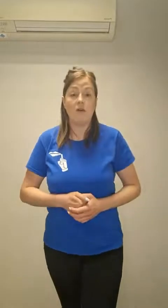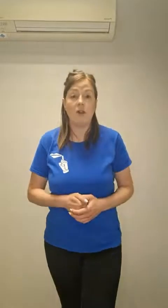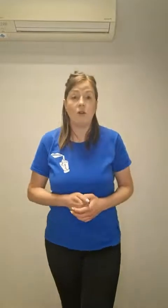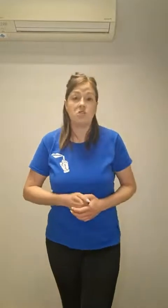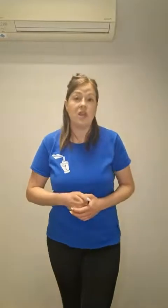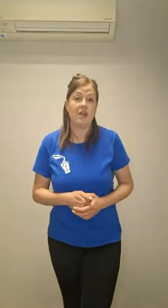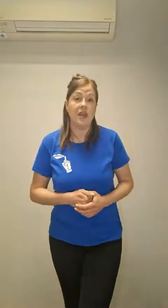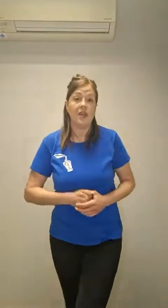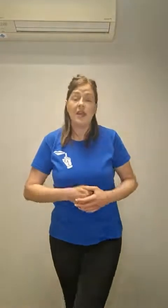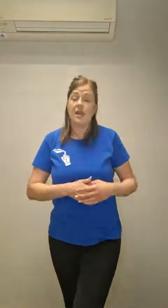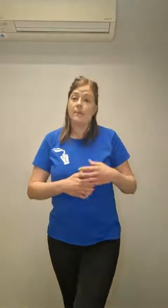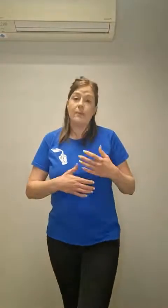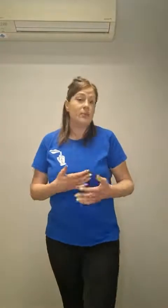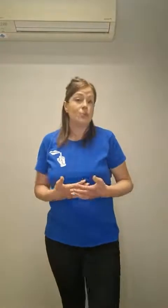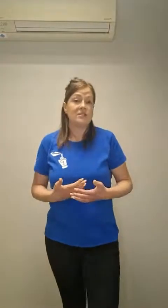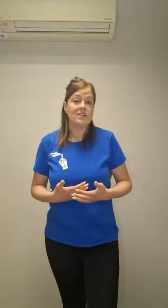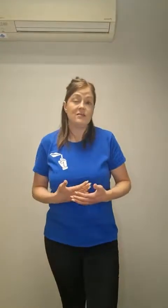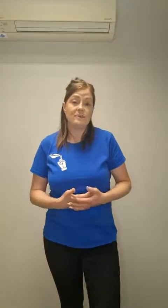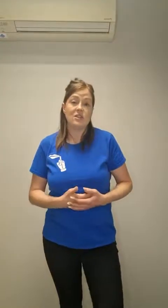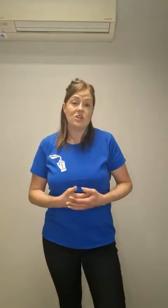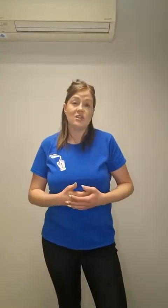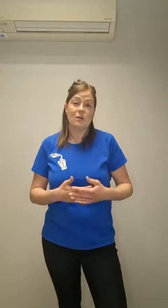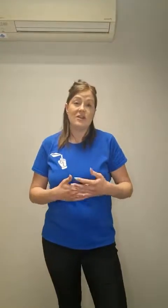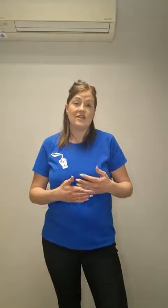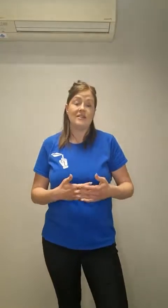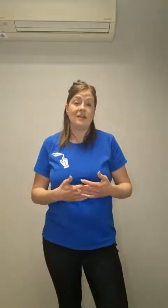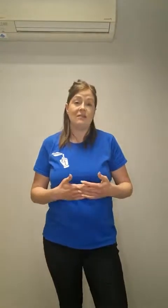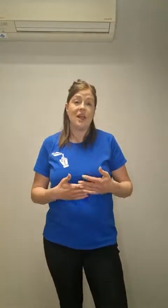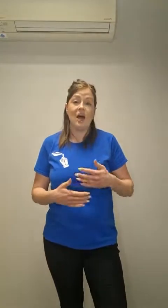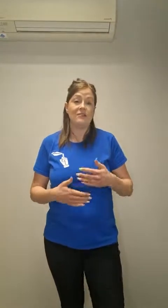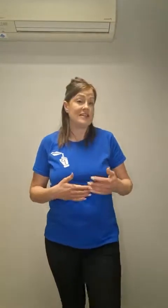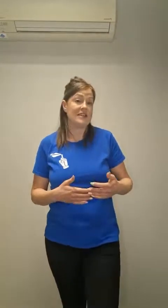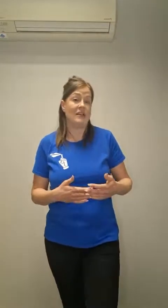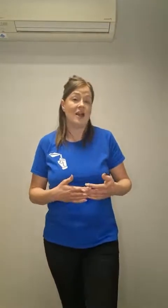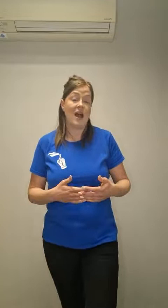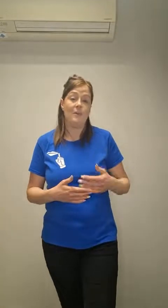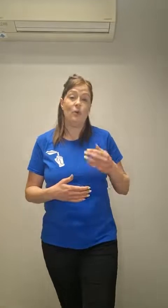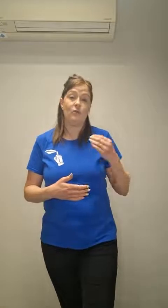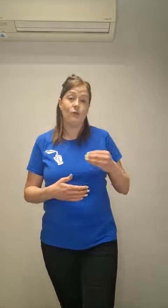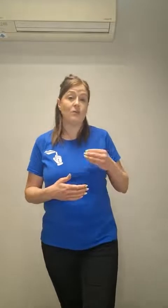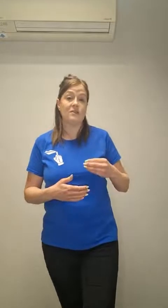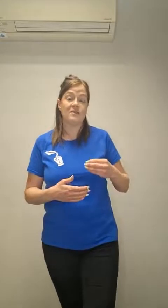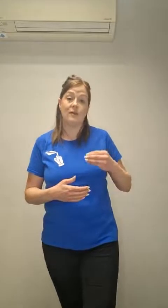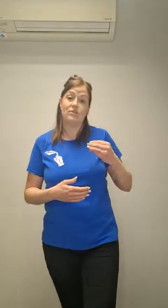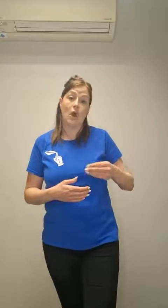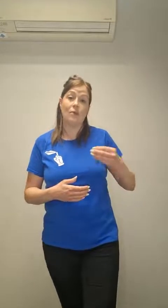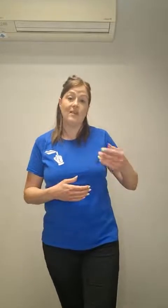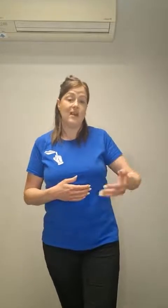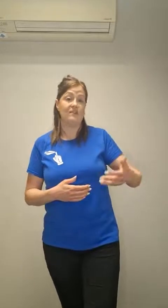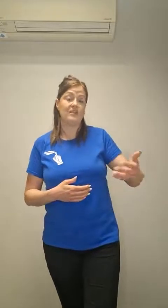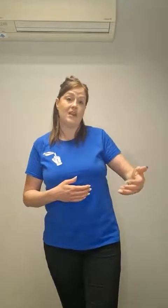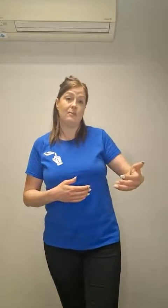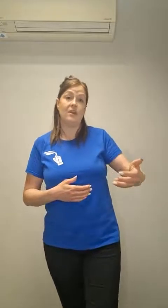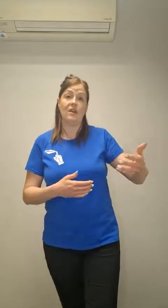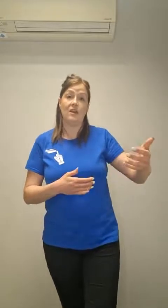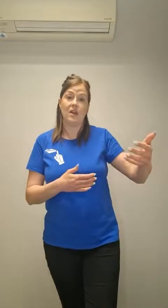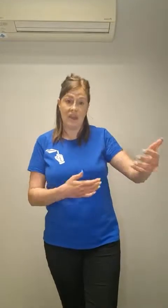long journey. People with autism especially don't necessarily understand that and will force themselves to only ever sleep in their